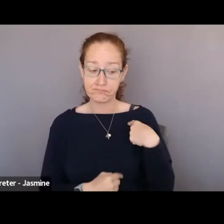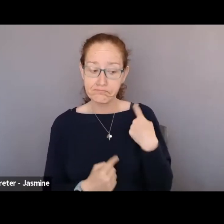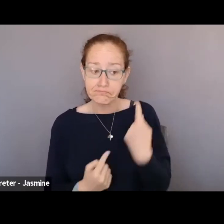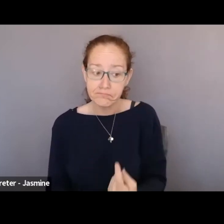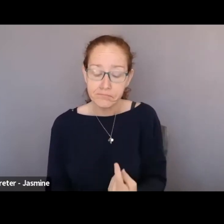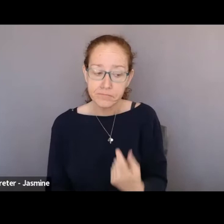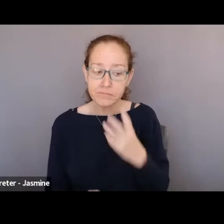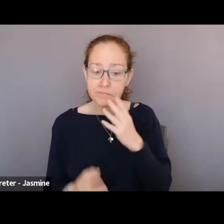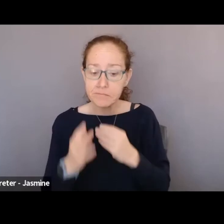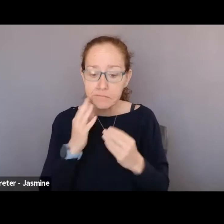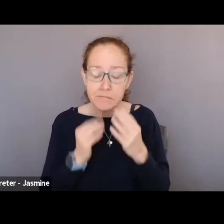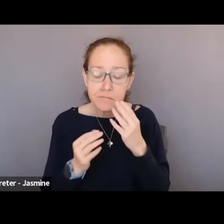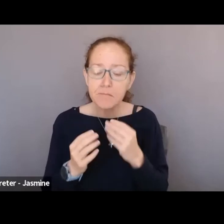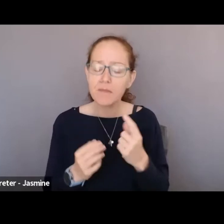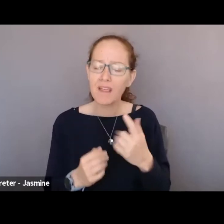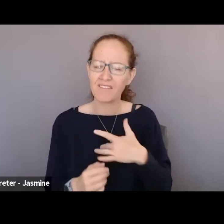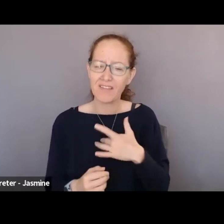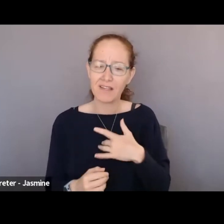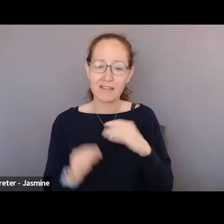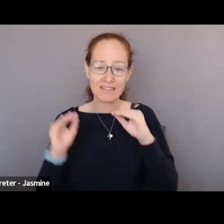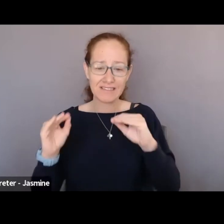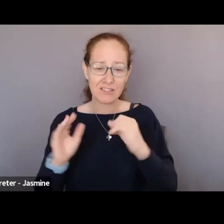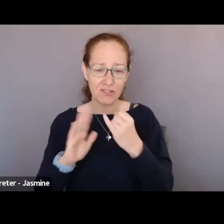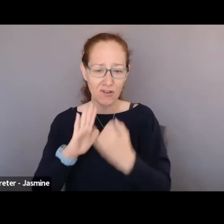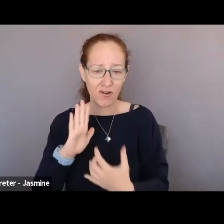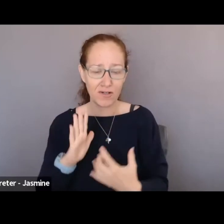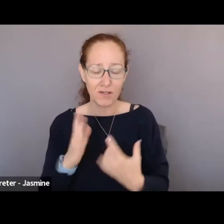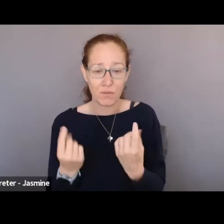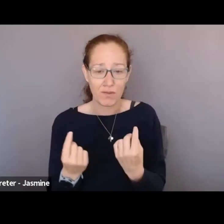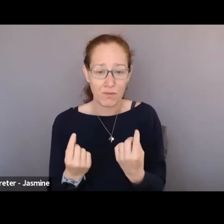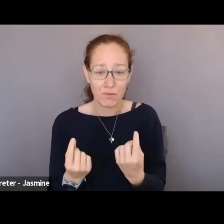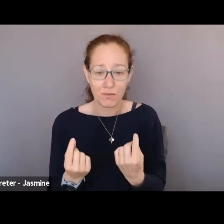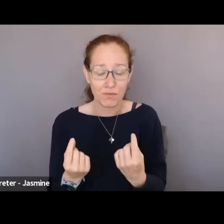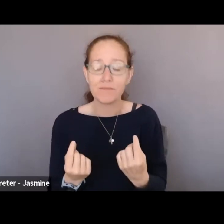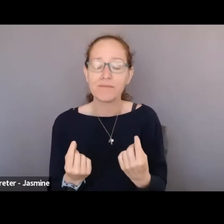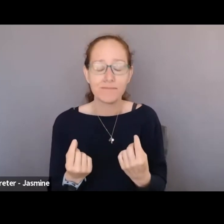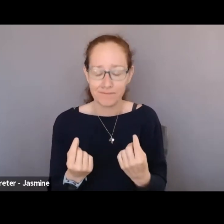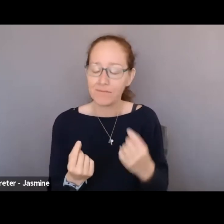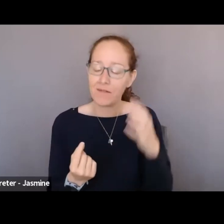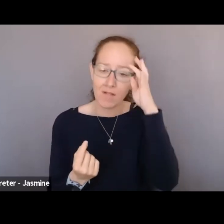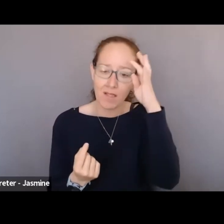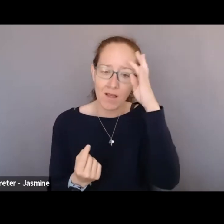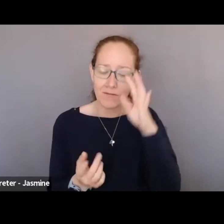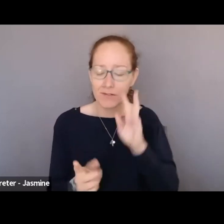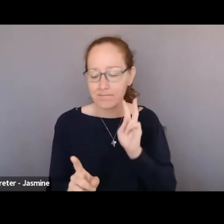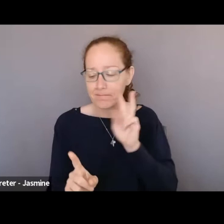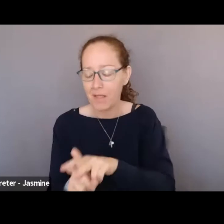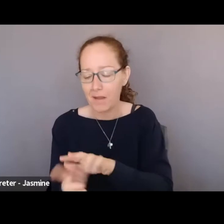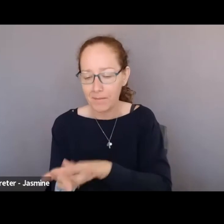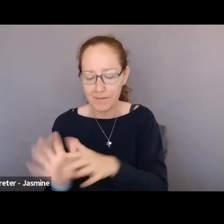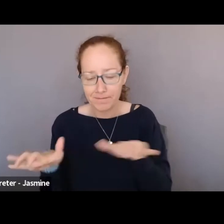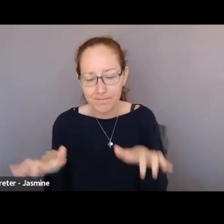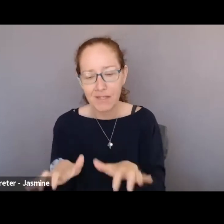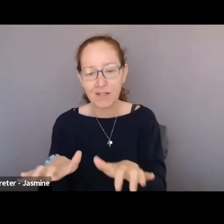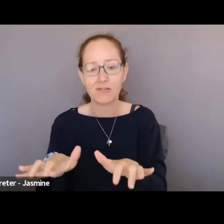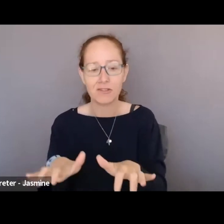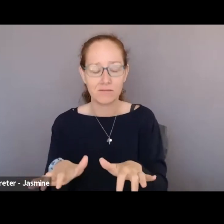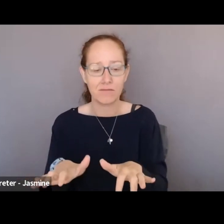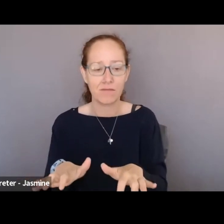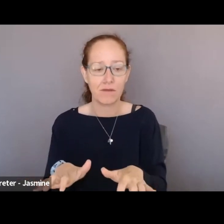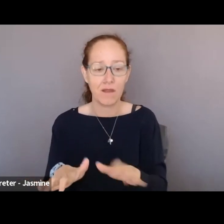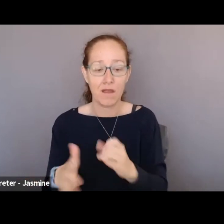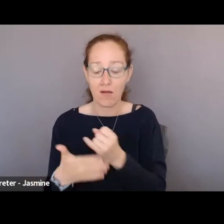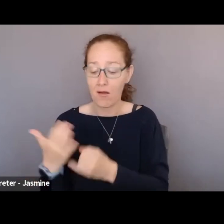we engage in philosophy in action. Our why is embedded in our art